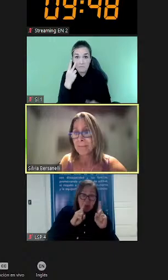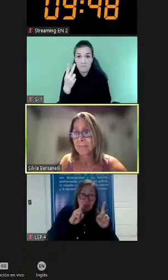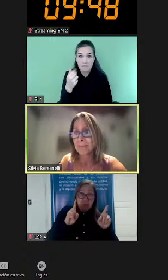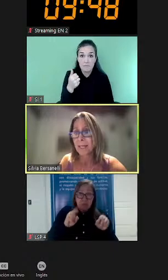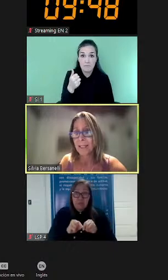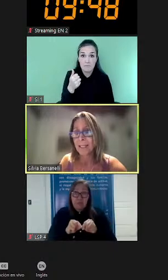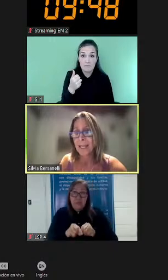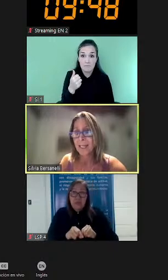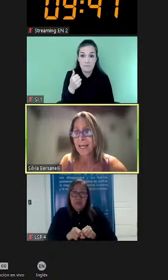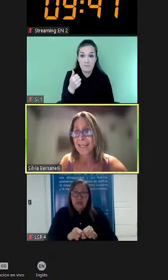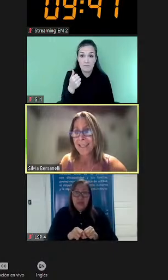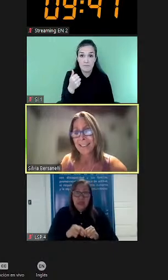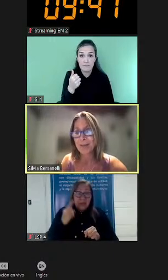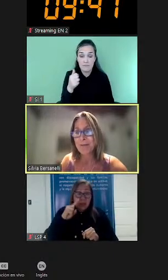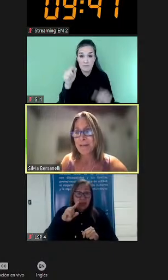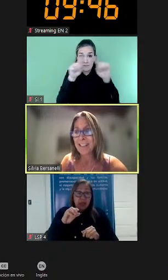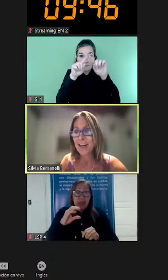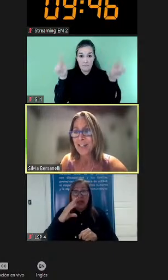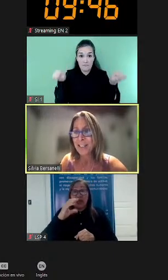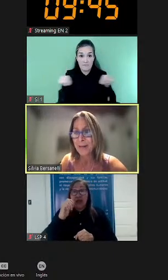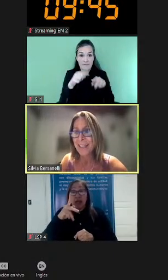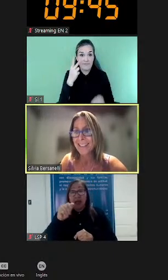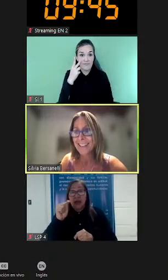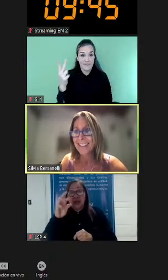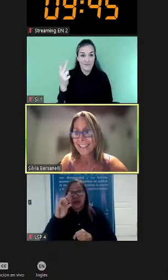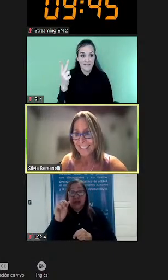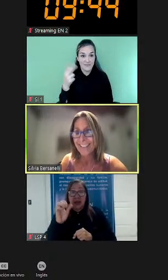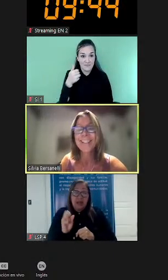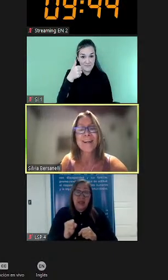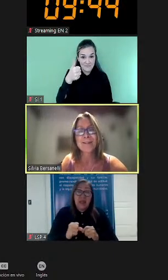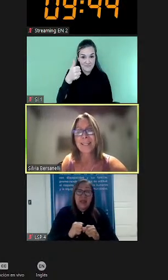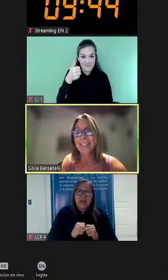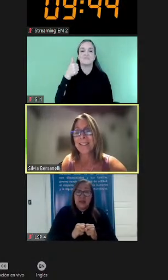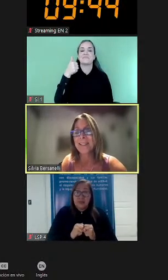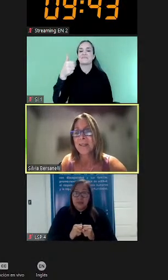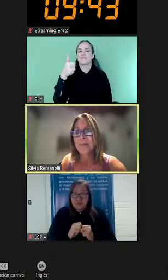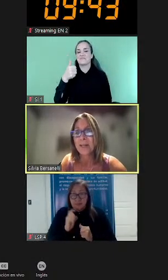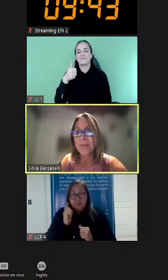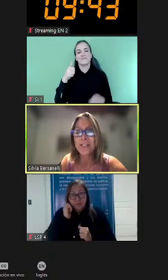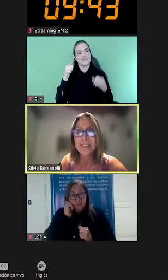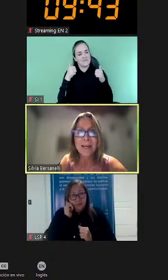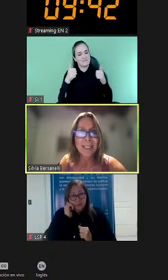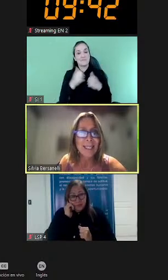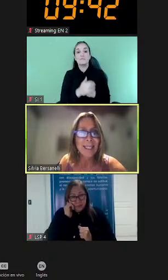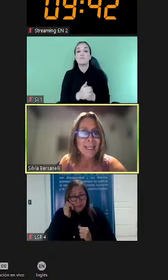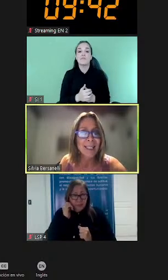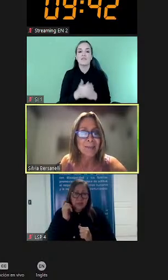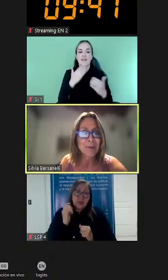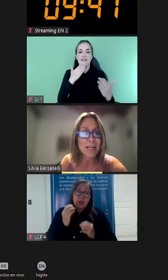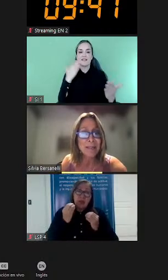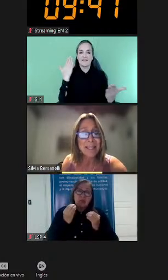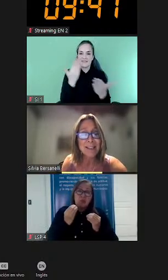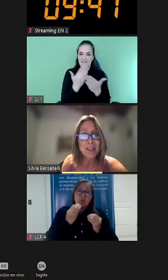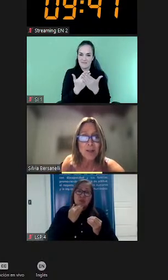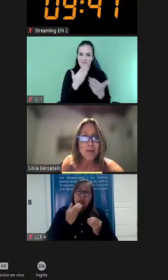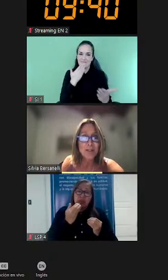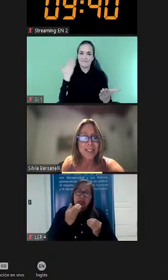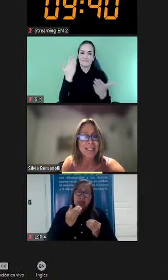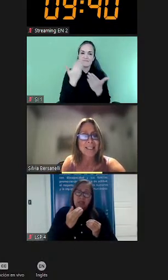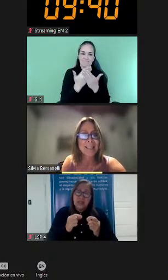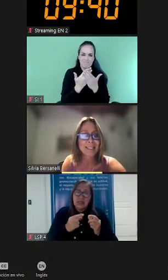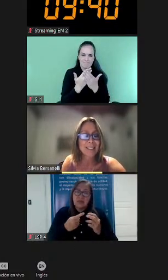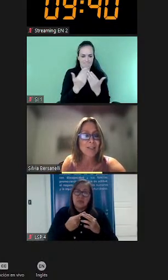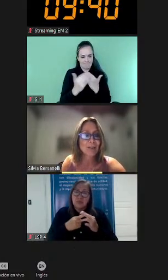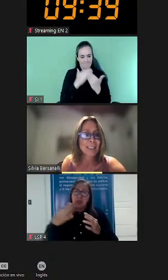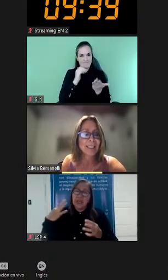can you see my screen yes okay so thank you